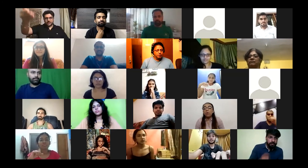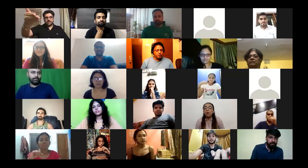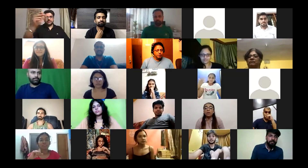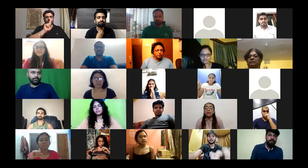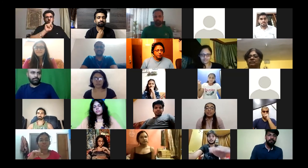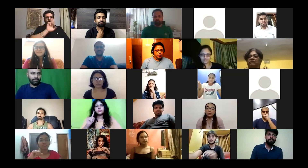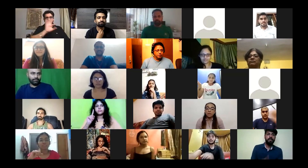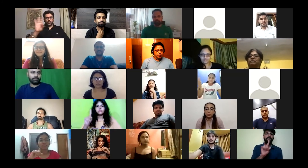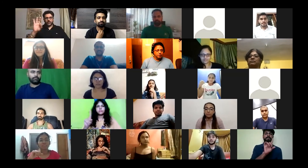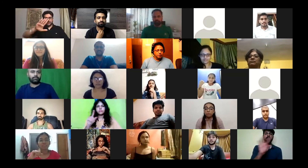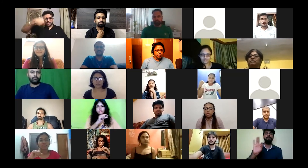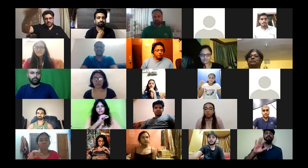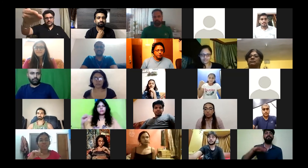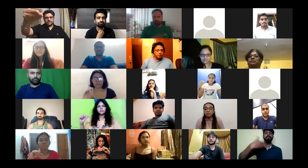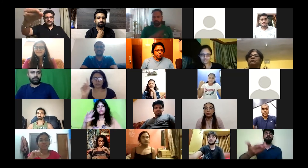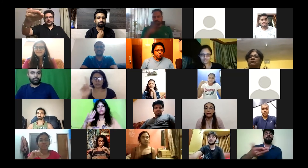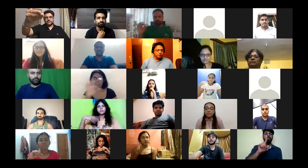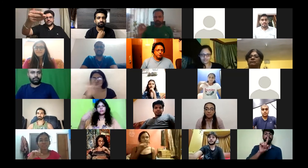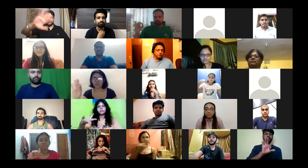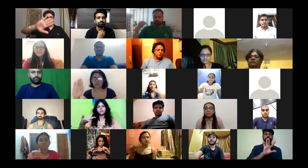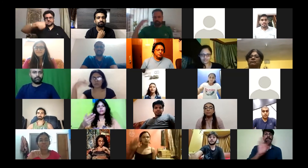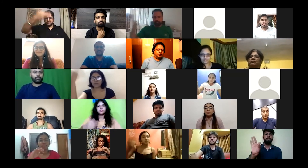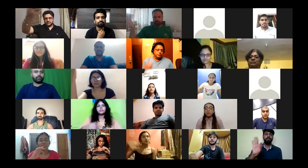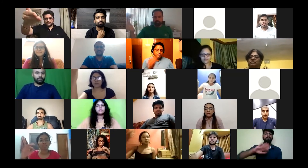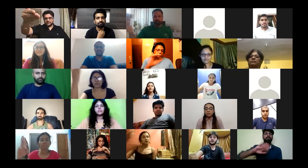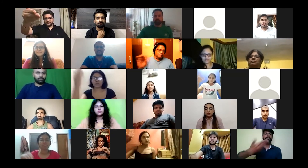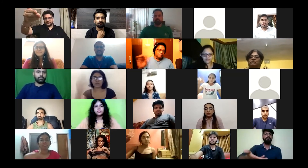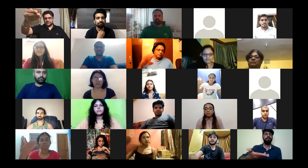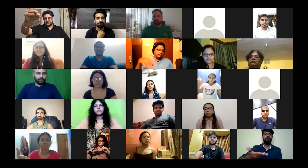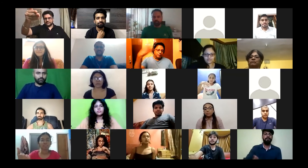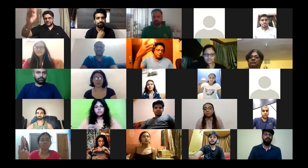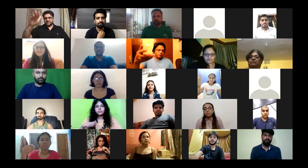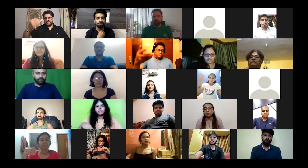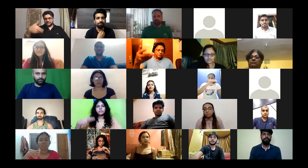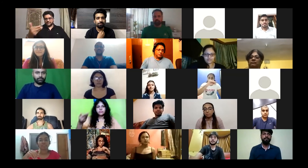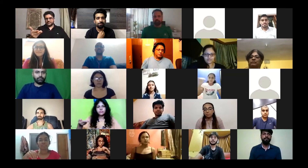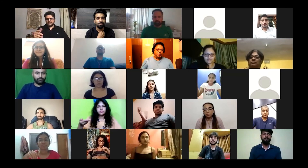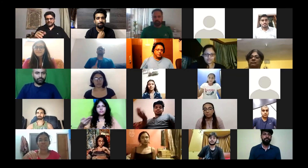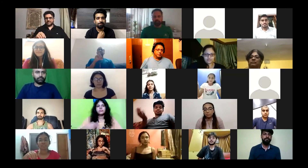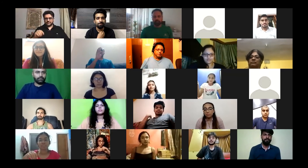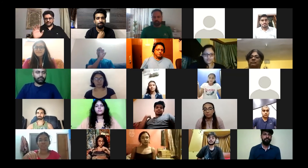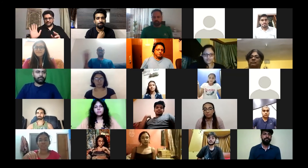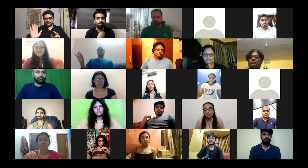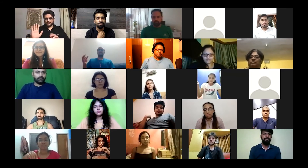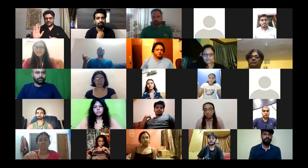and or next week, future, next week.